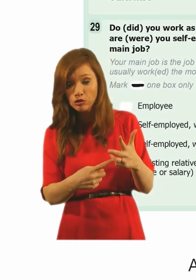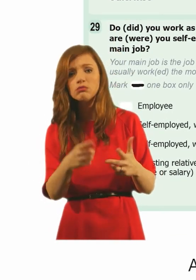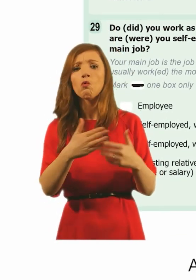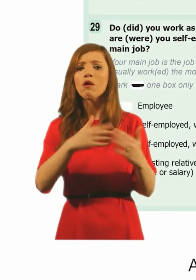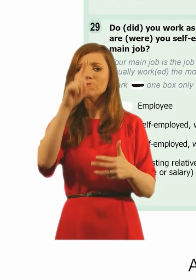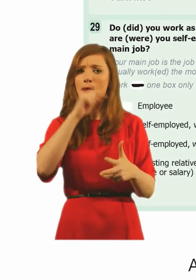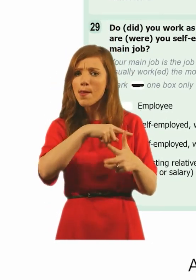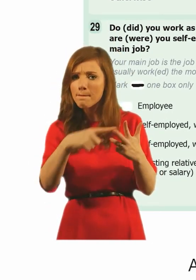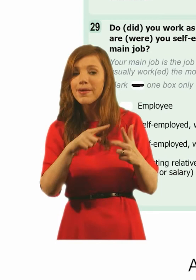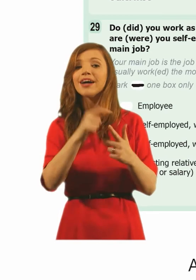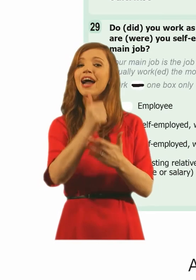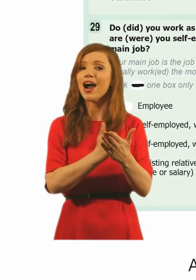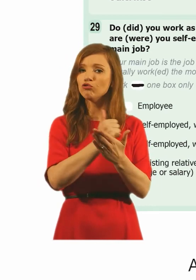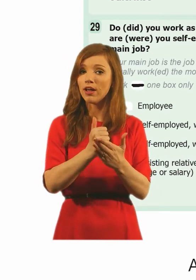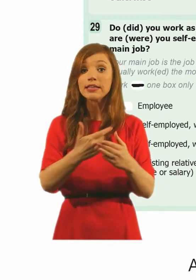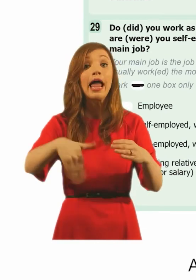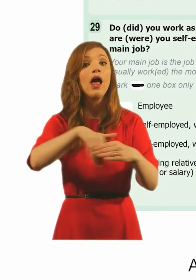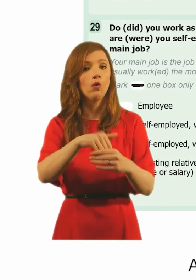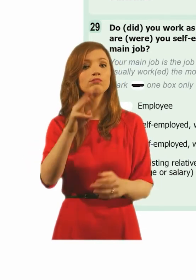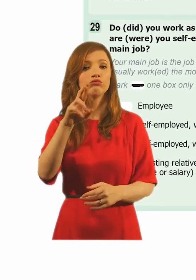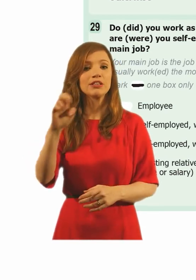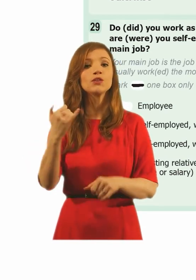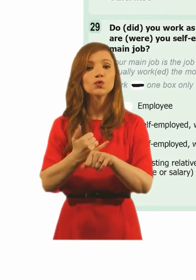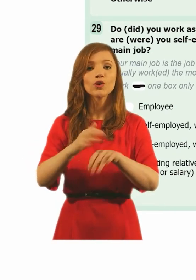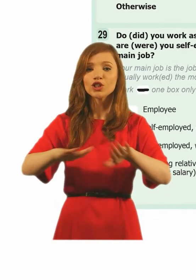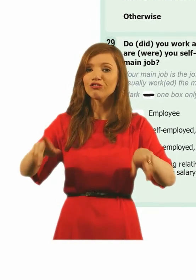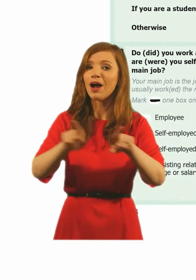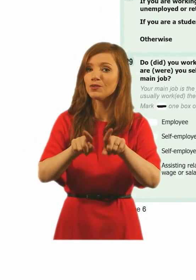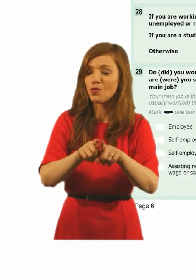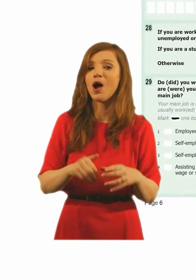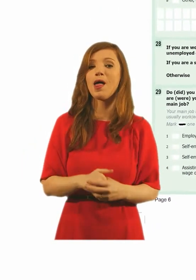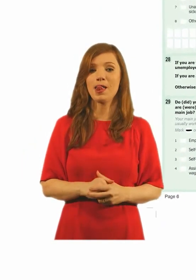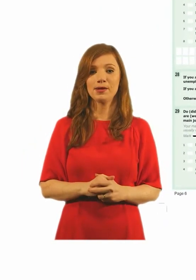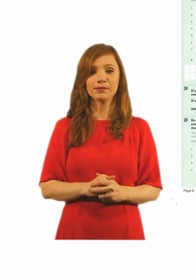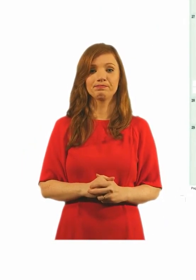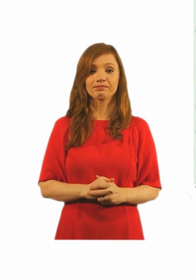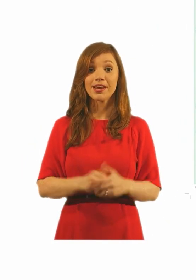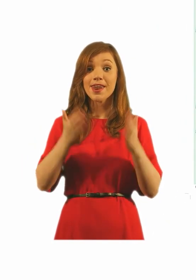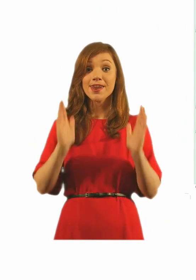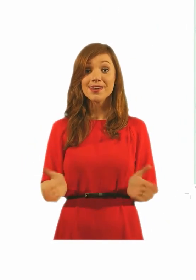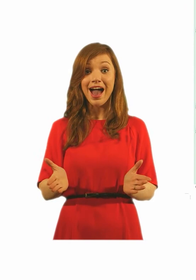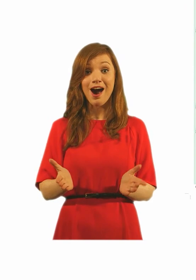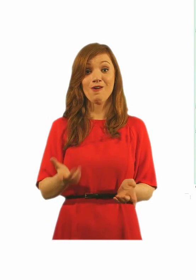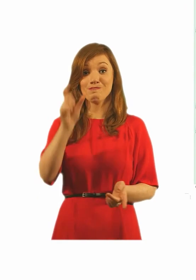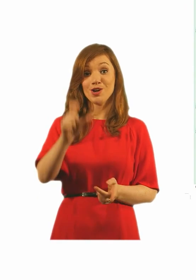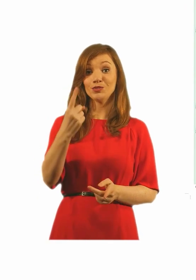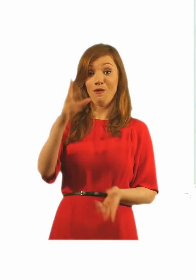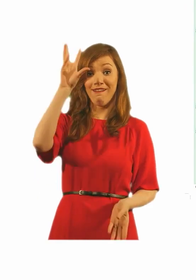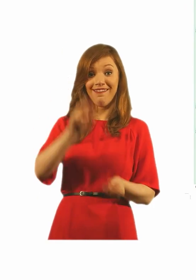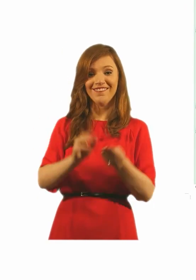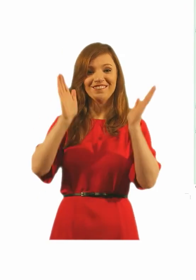college. Answer this for preschool children also. All done. Now, on to the next person.